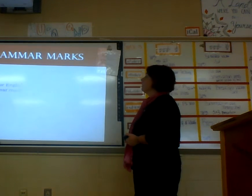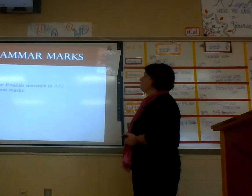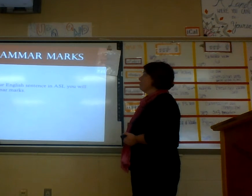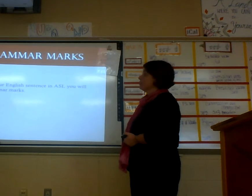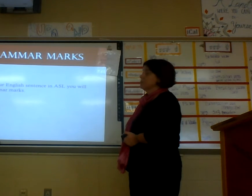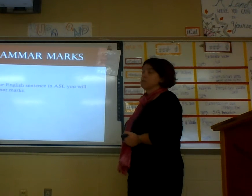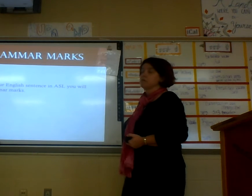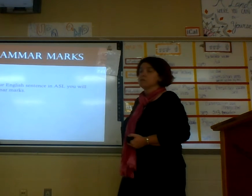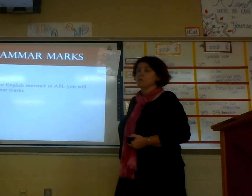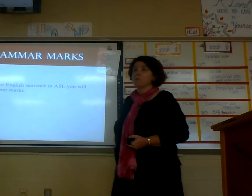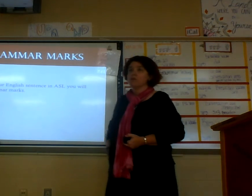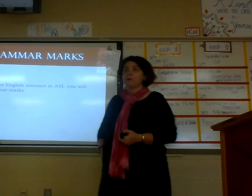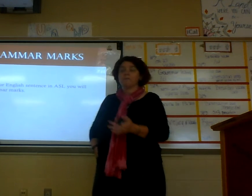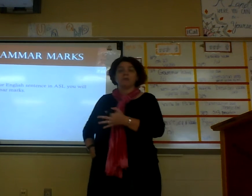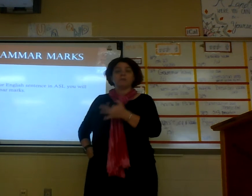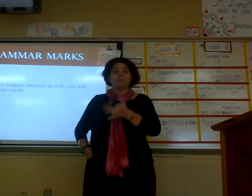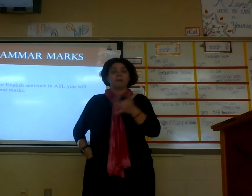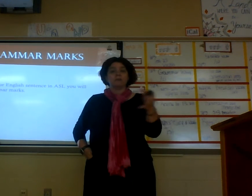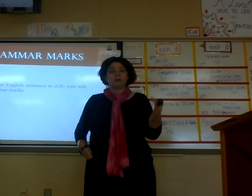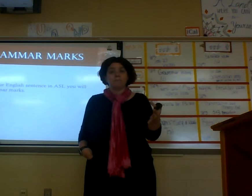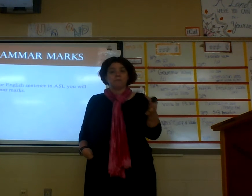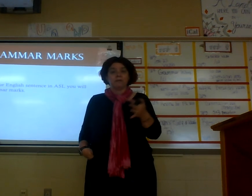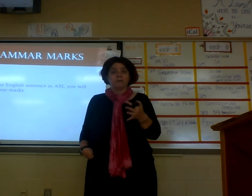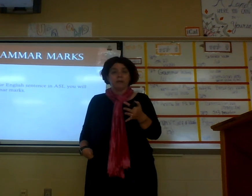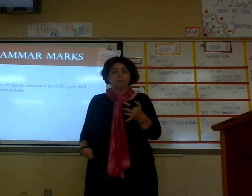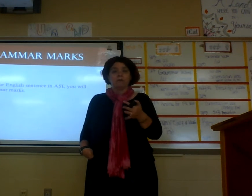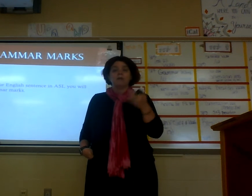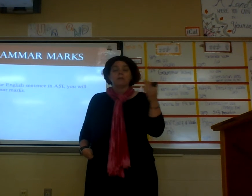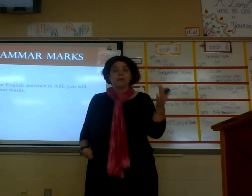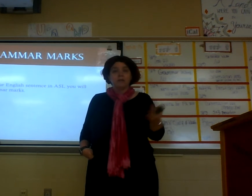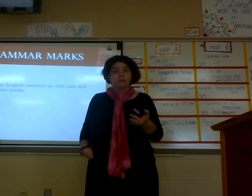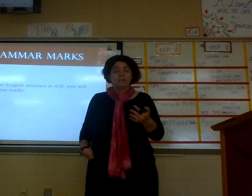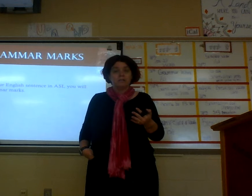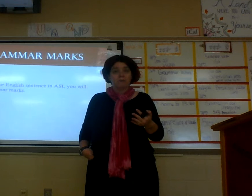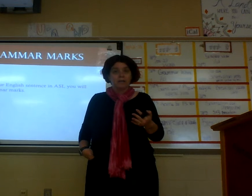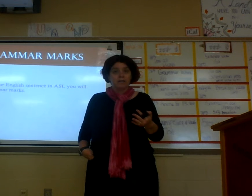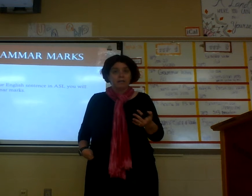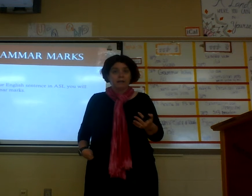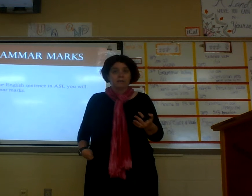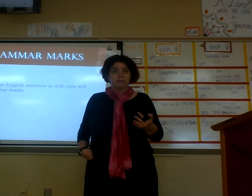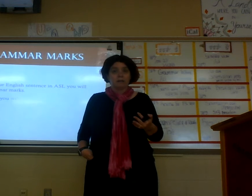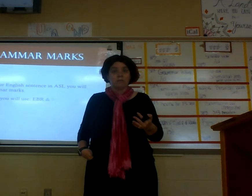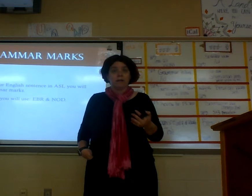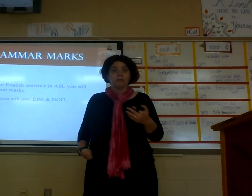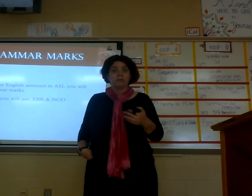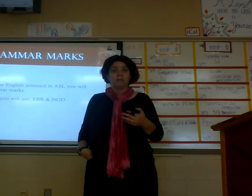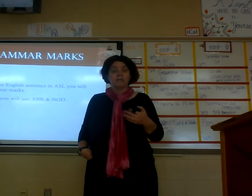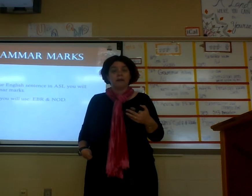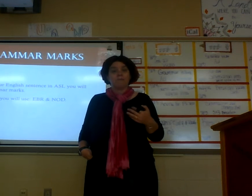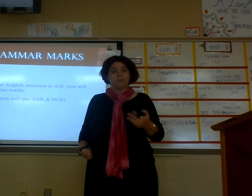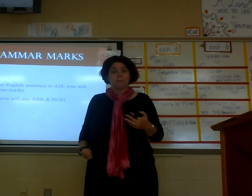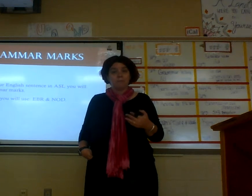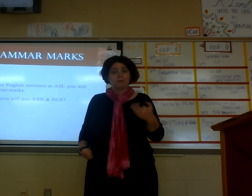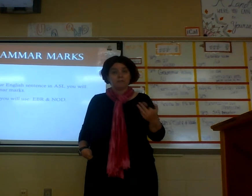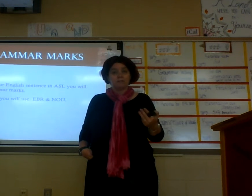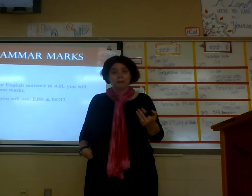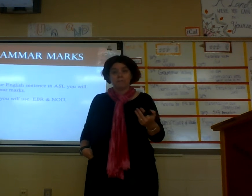Grammar marks. So once you have your topic and your comment figured out, then you're going to need to write it into ASL, and you're going to need to have grammar marks on top of